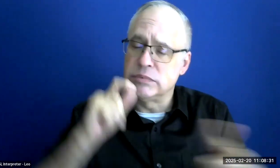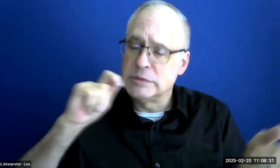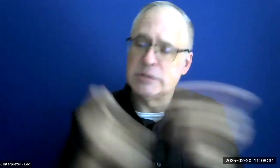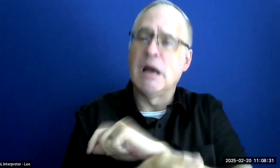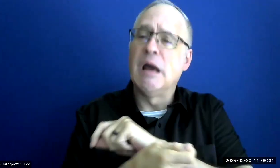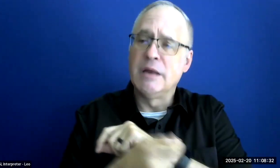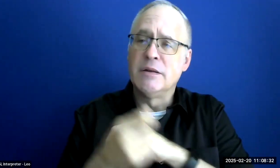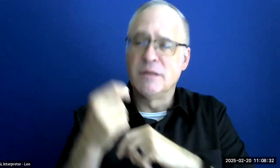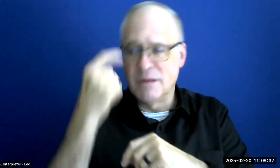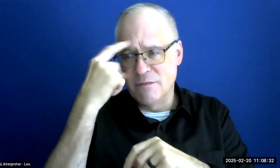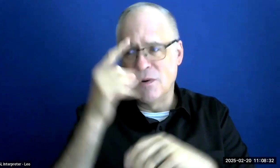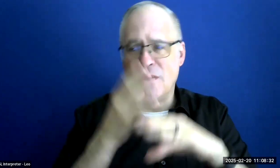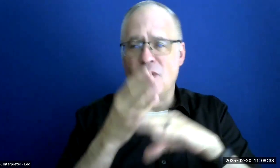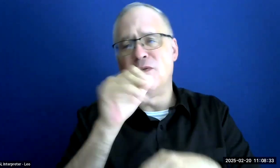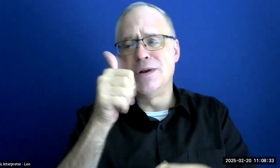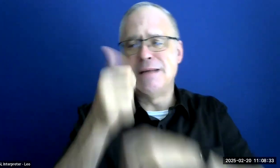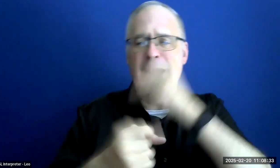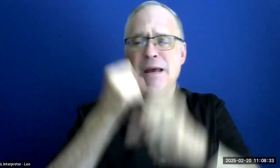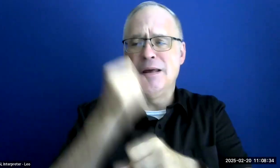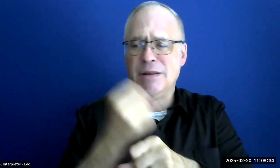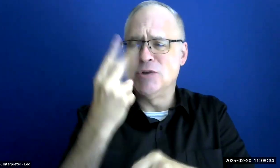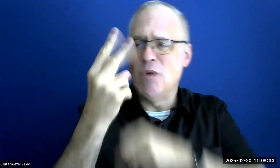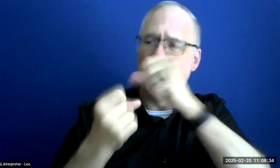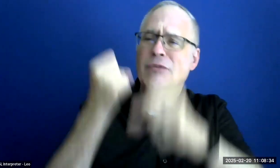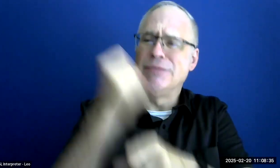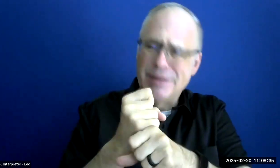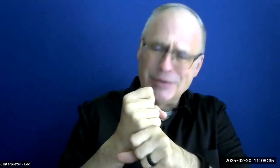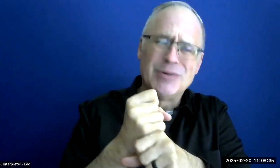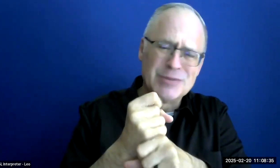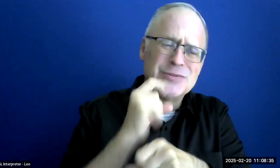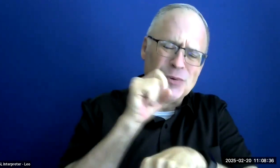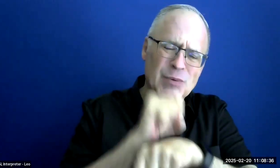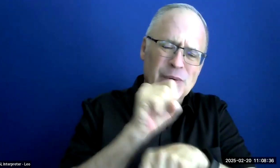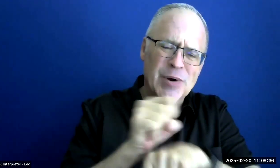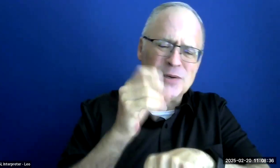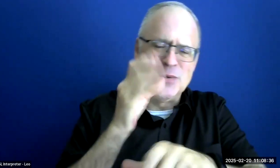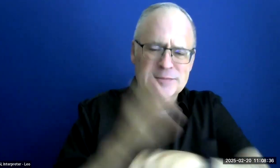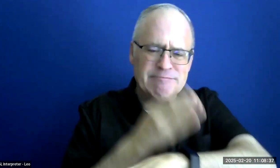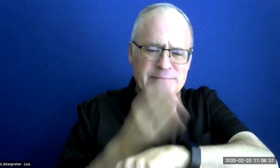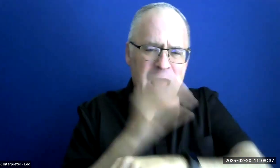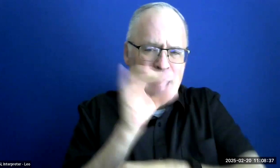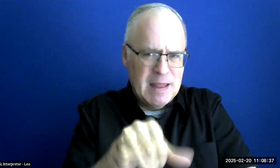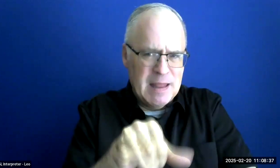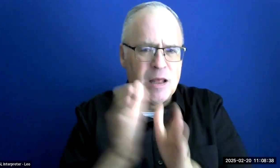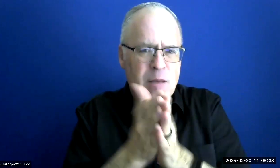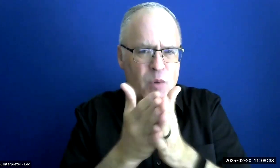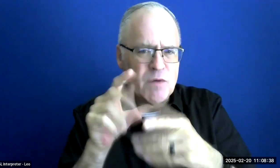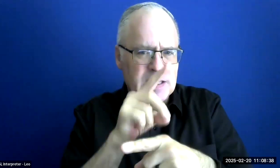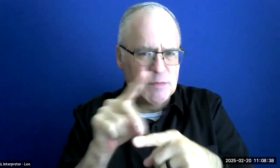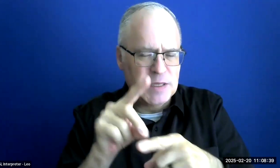dozen years. The effort to create a general book of discipline that distinguishes between the adaptable